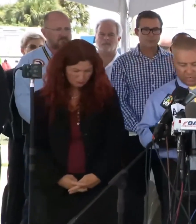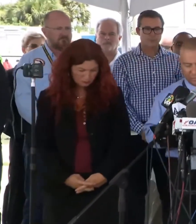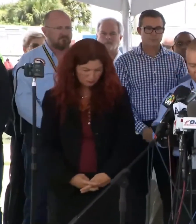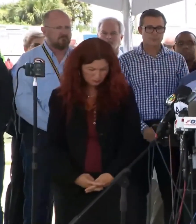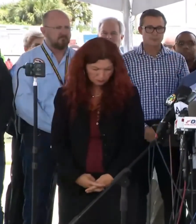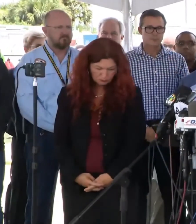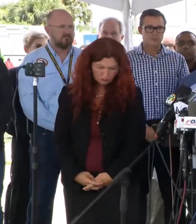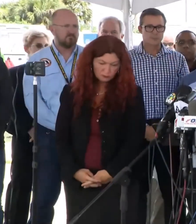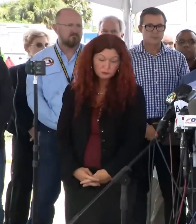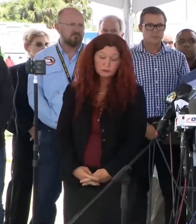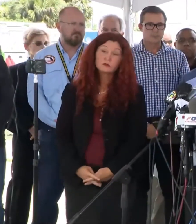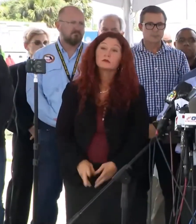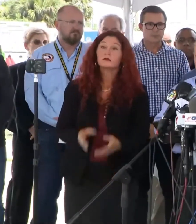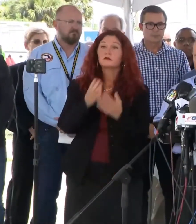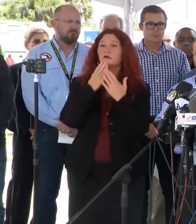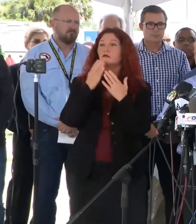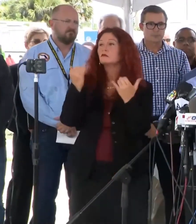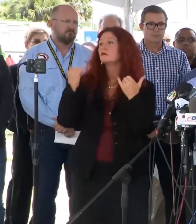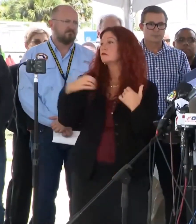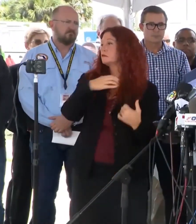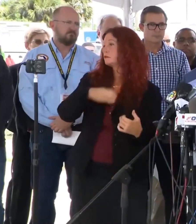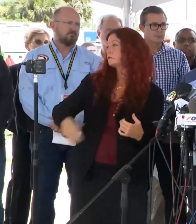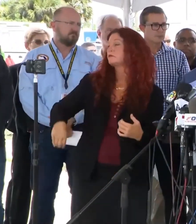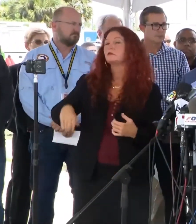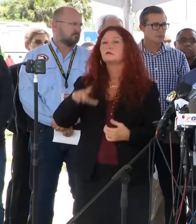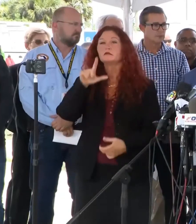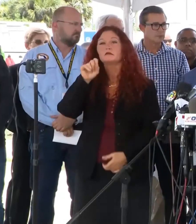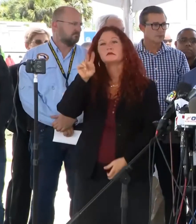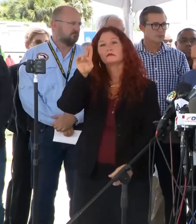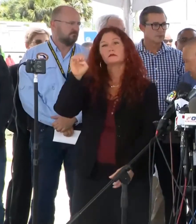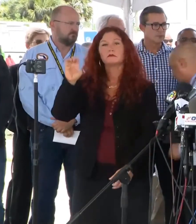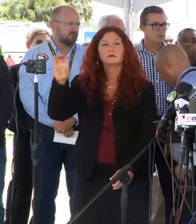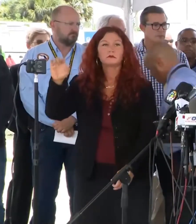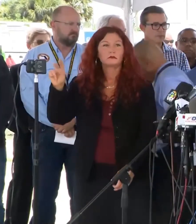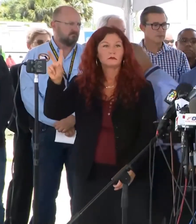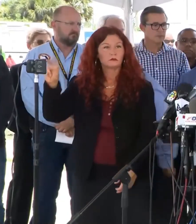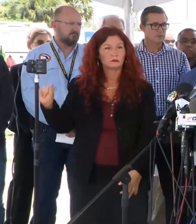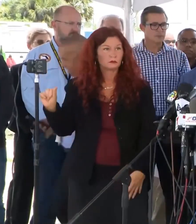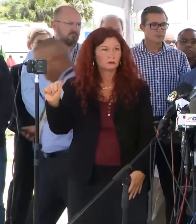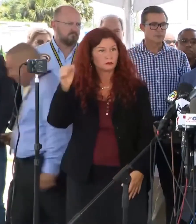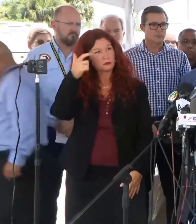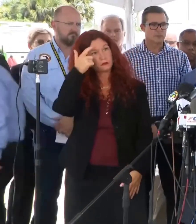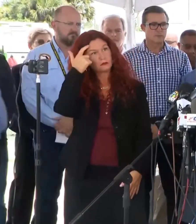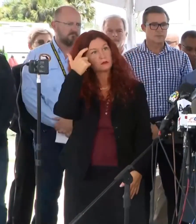Thank you, Lieutenant Governor. Now the Mayor of Miami-Dade County, the Honorable Daniela Levine Cava.